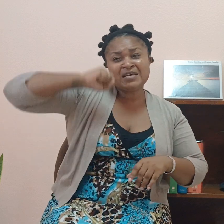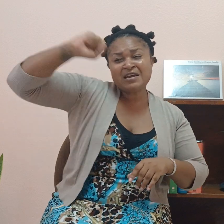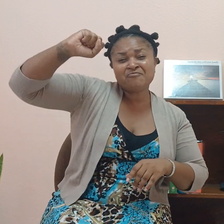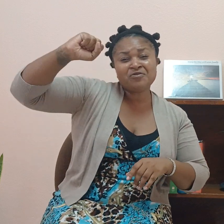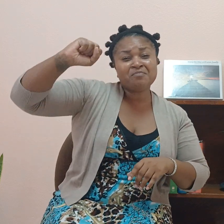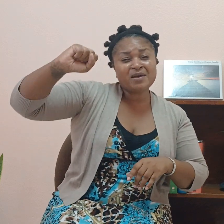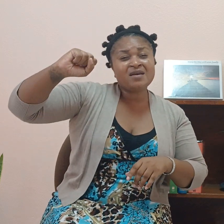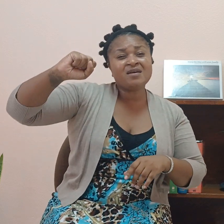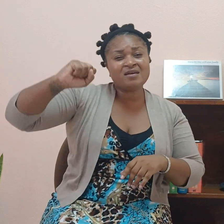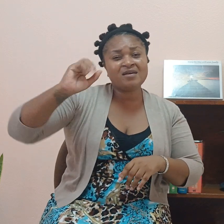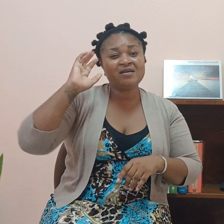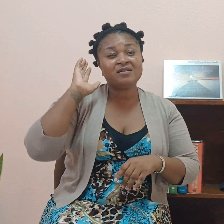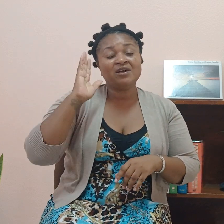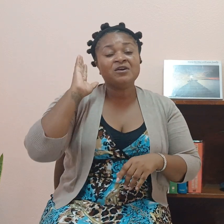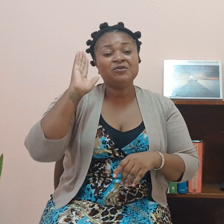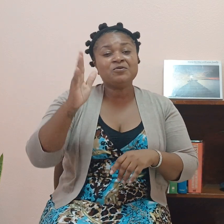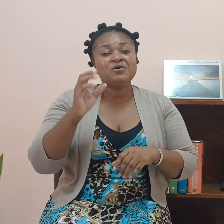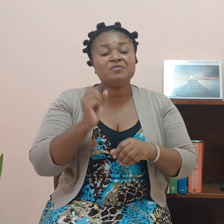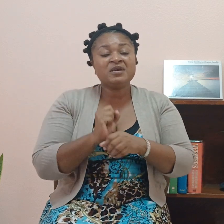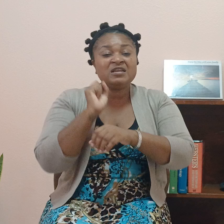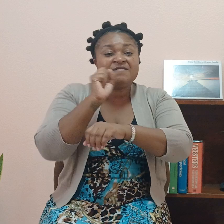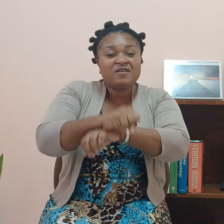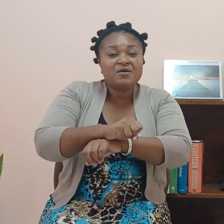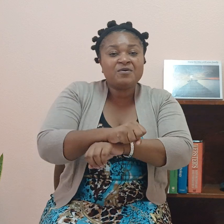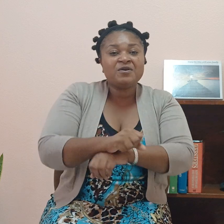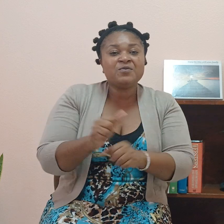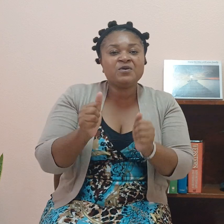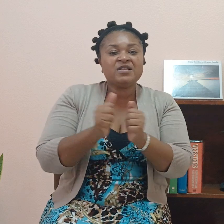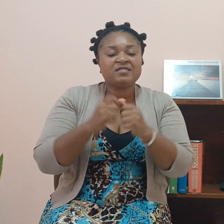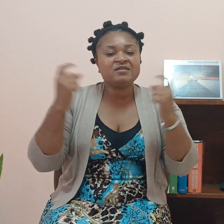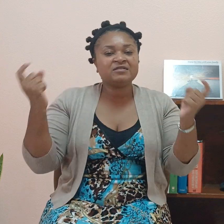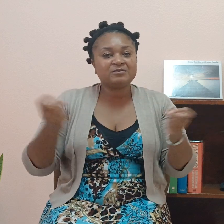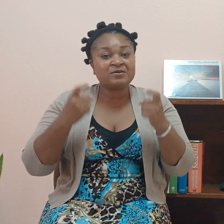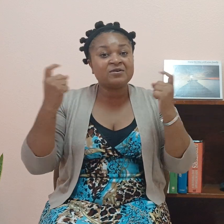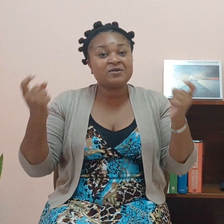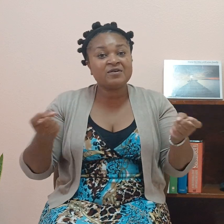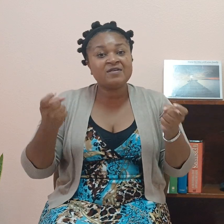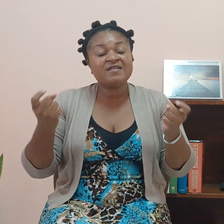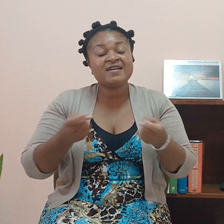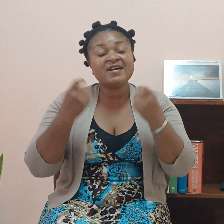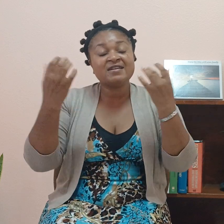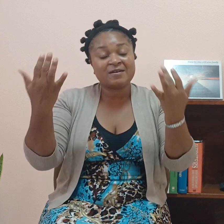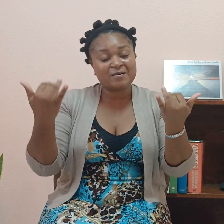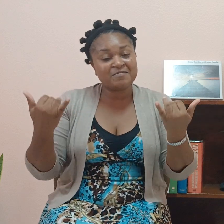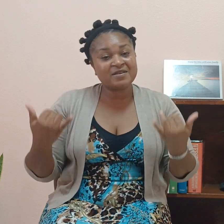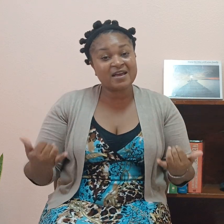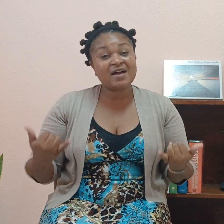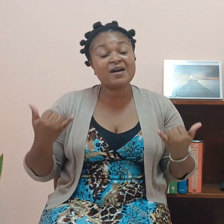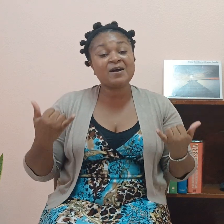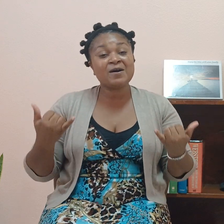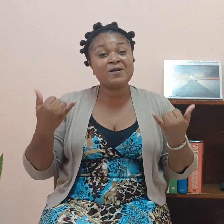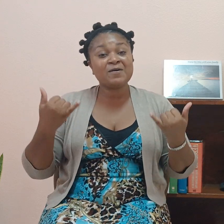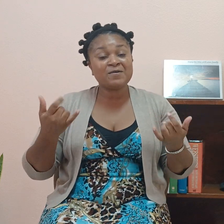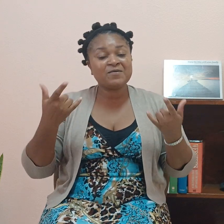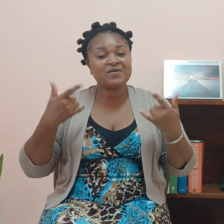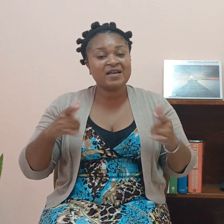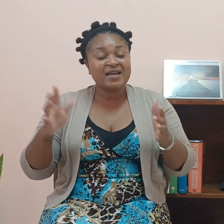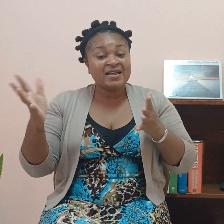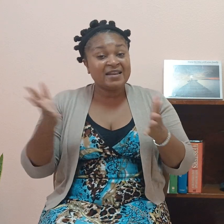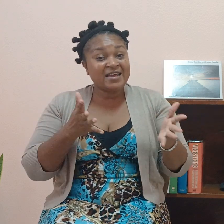and rebel, you will be devoured with the sword. Come now, let